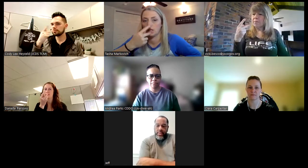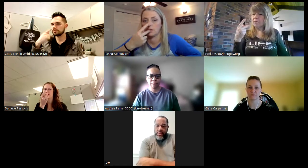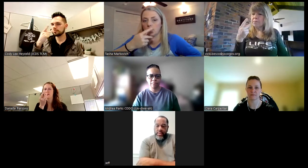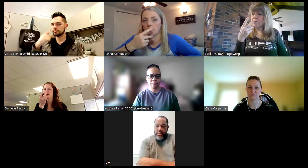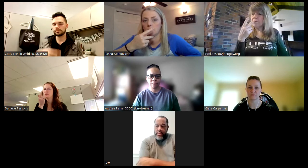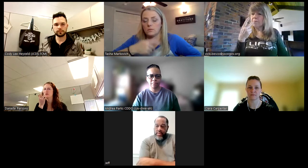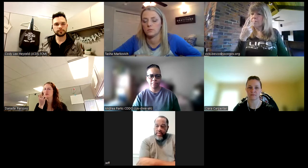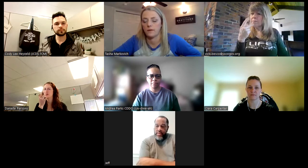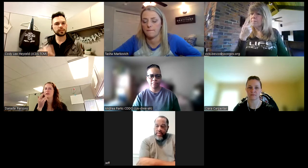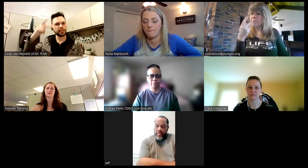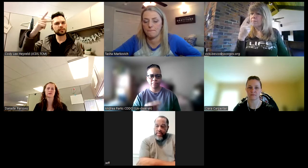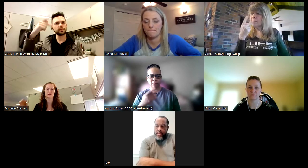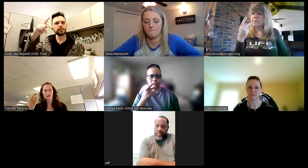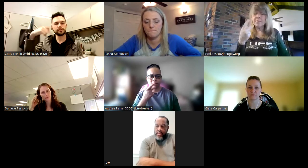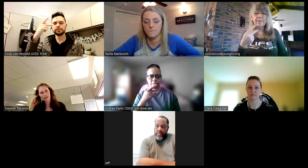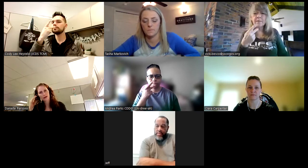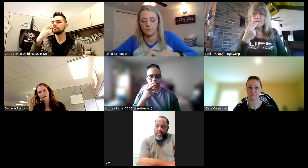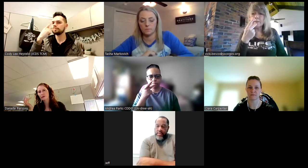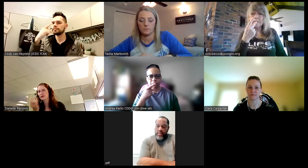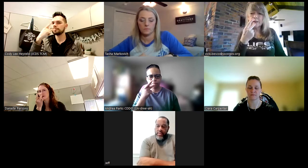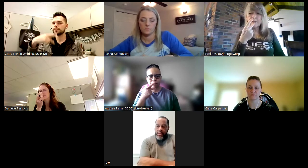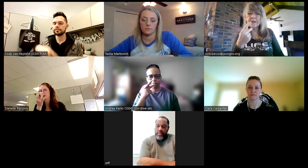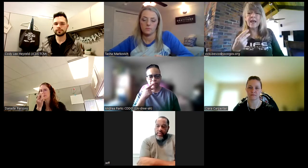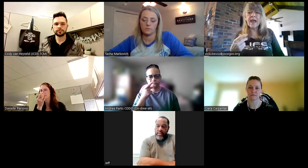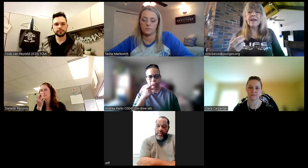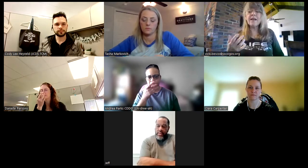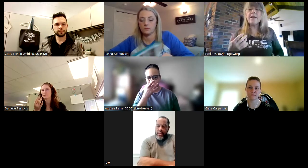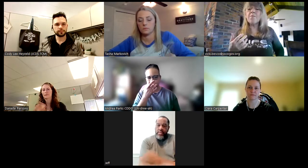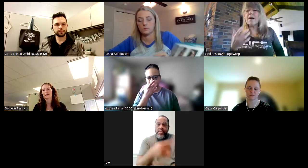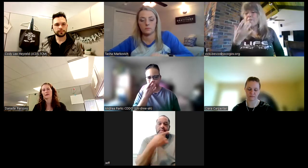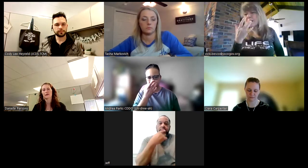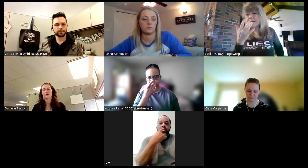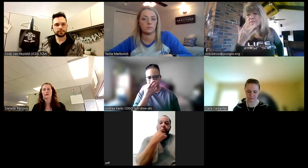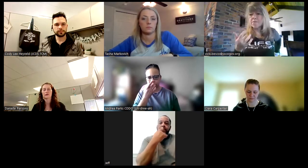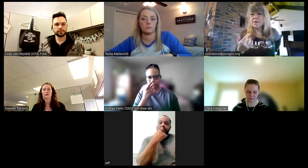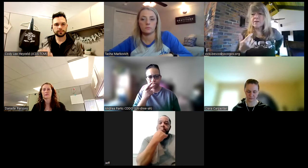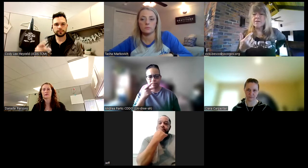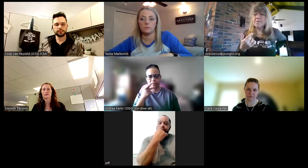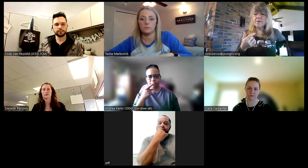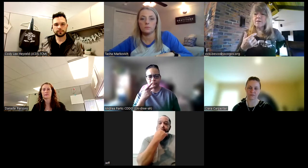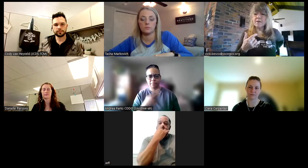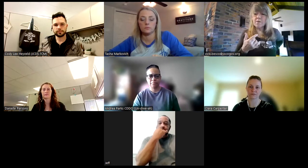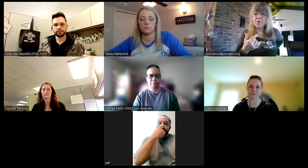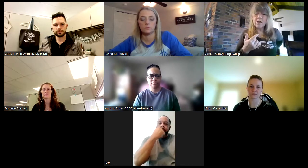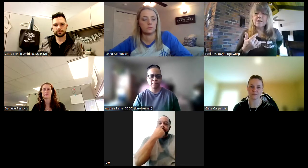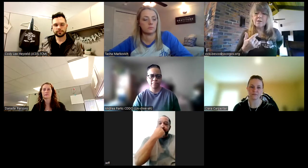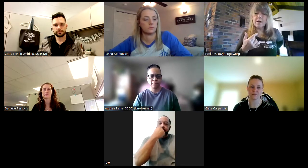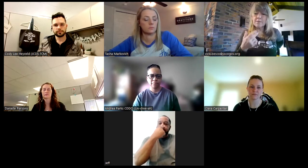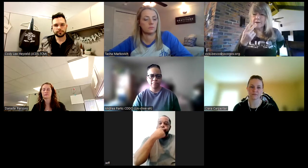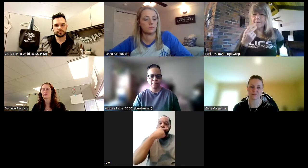Yeah, I think it was, I'll have to look again, but yeah, I thought it was. I thought it was like. And it might be. I don't know. Would not surprise me. That